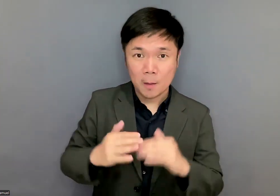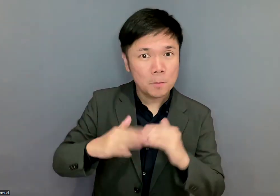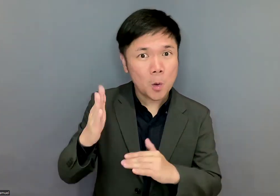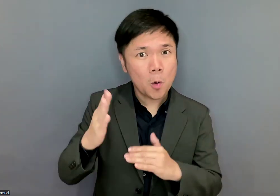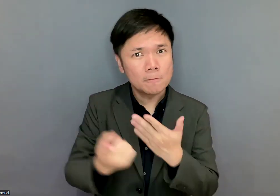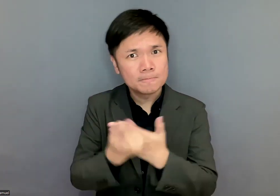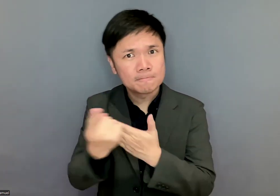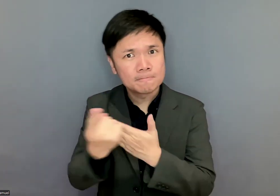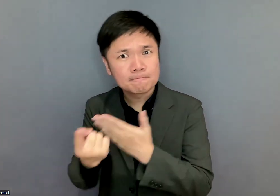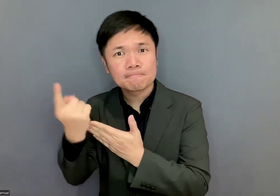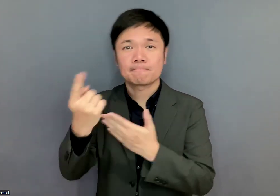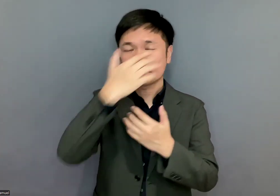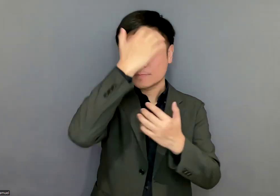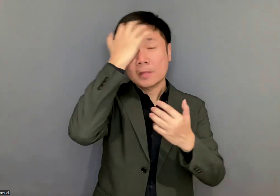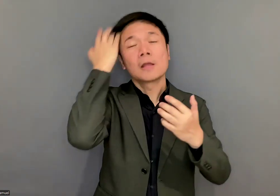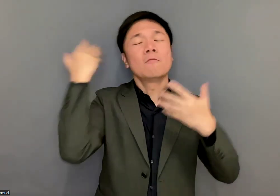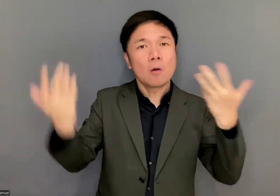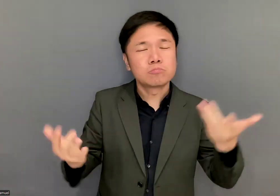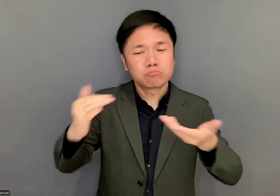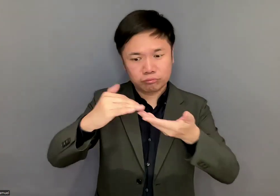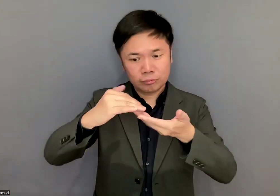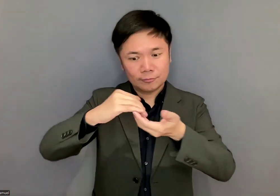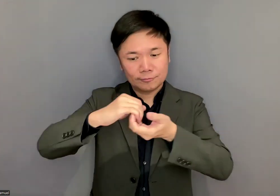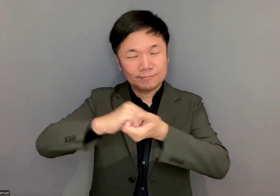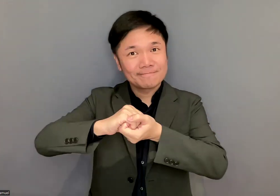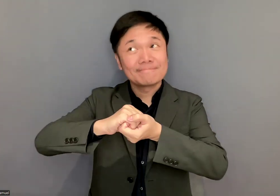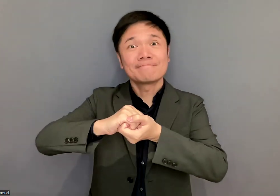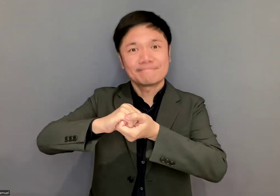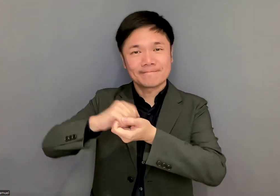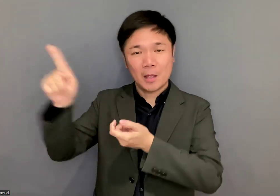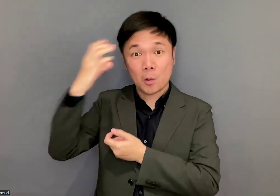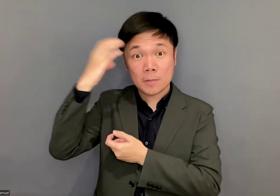opportunities for collaboration among governments,